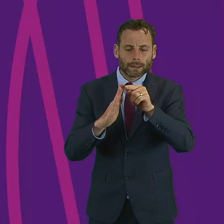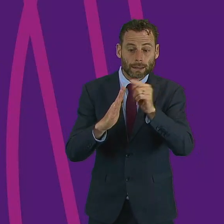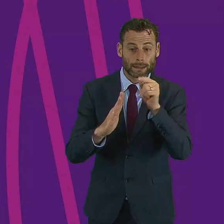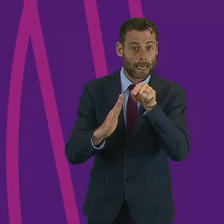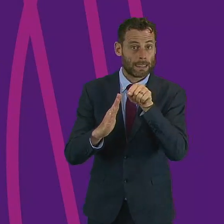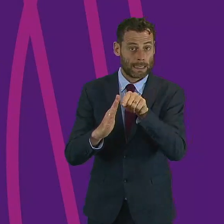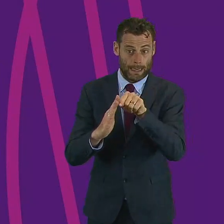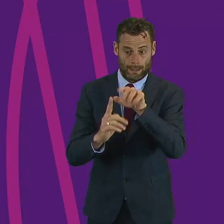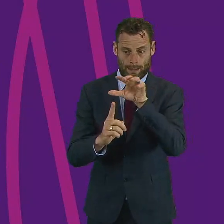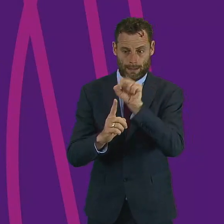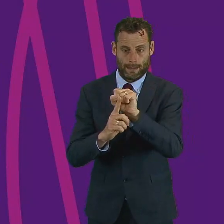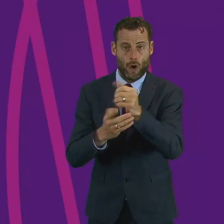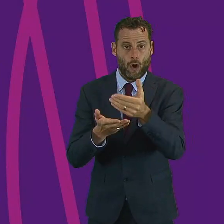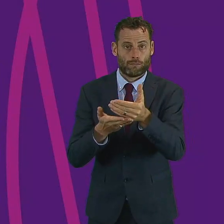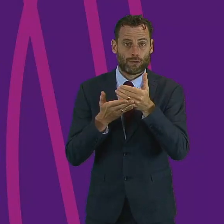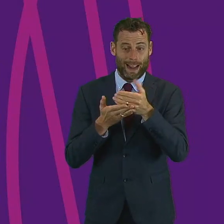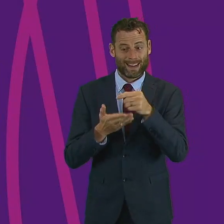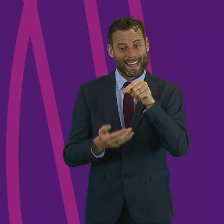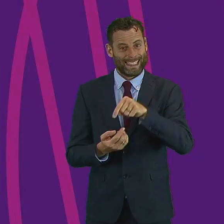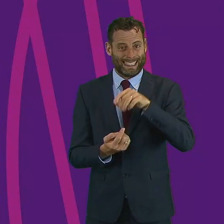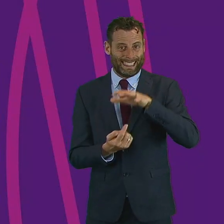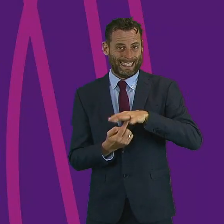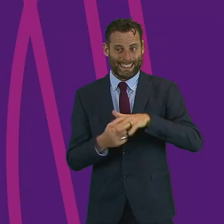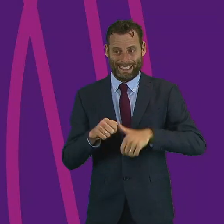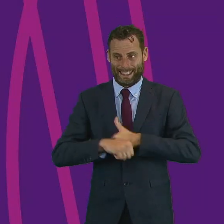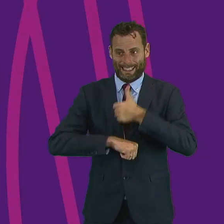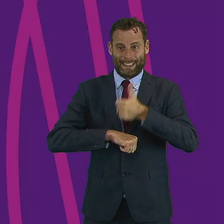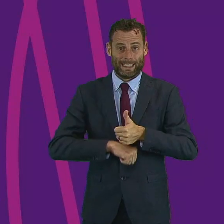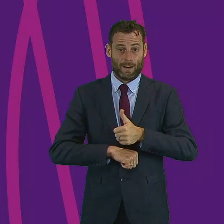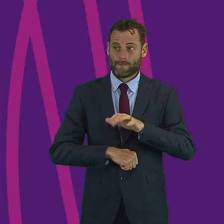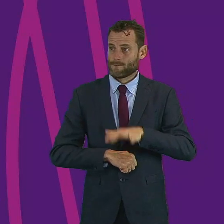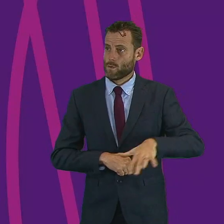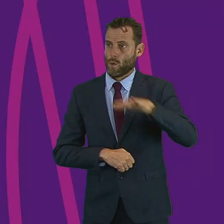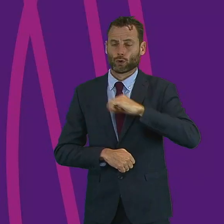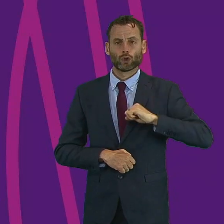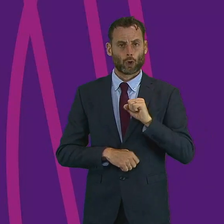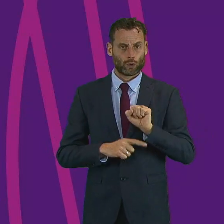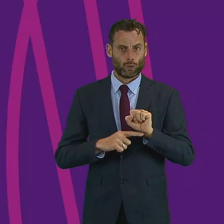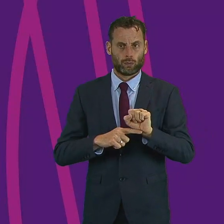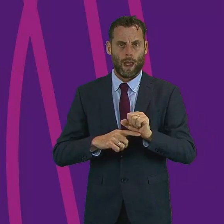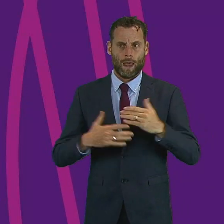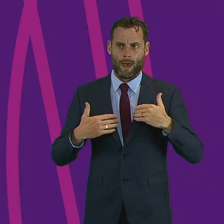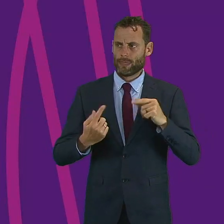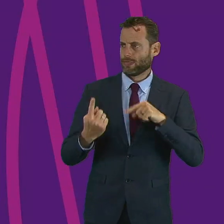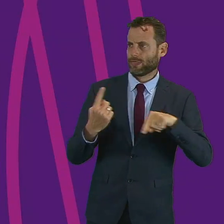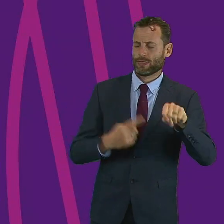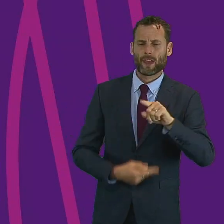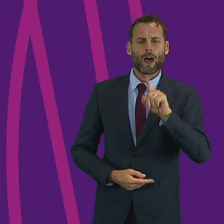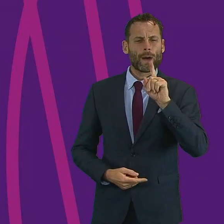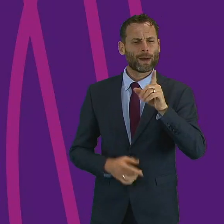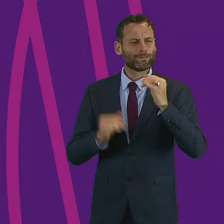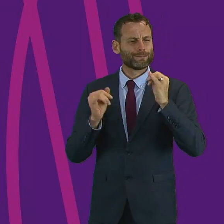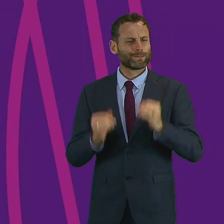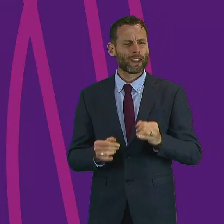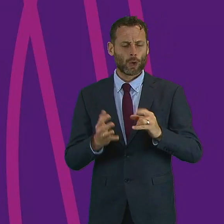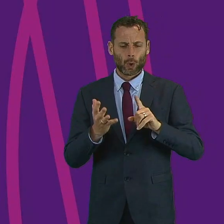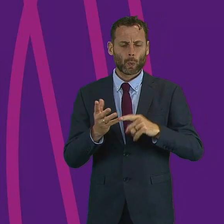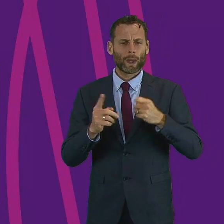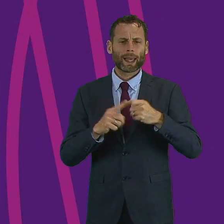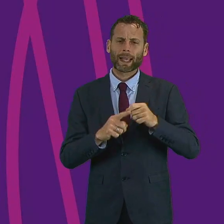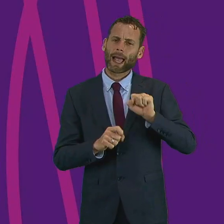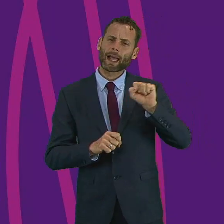constraints issue. So we want to continue to look at how we expand the people that are, if